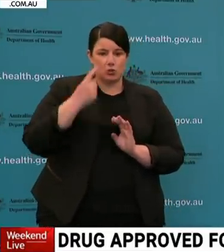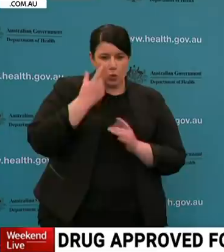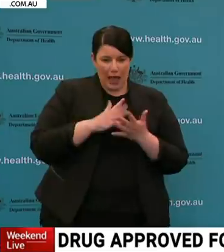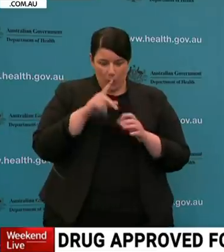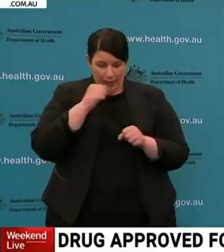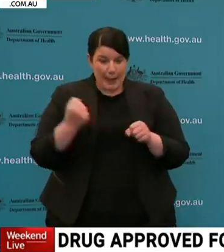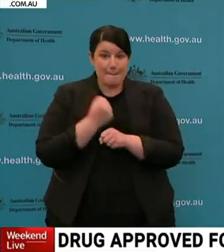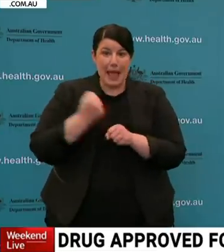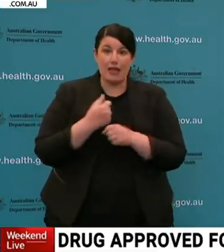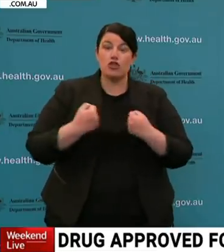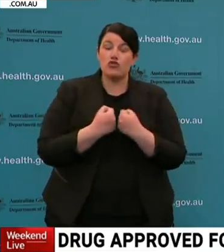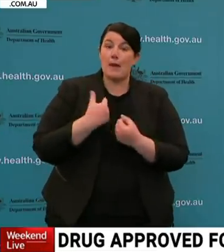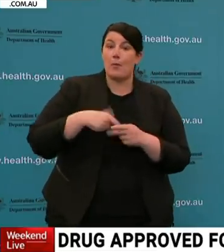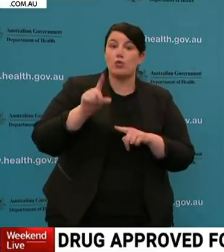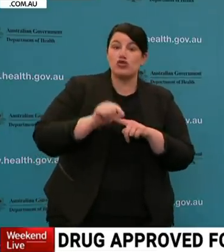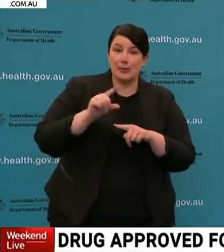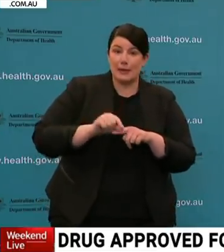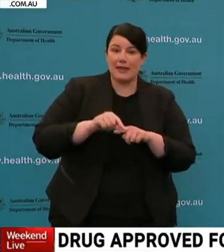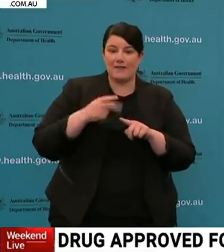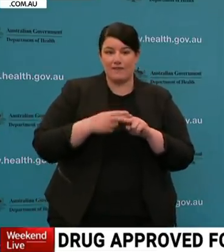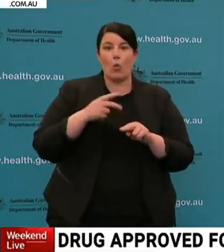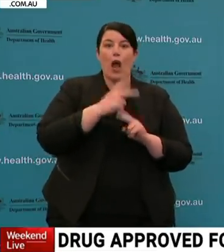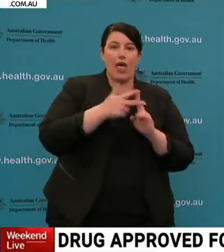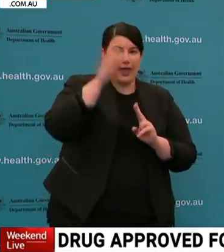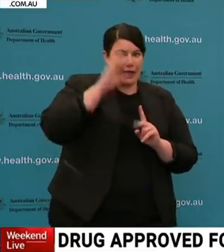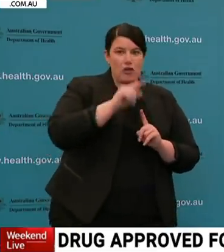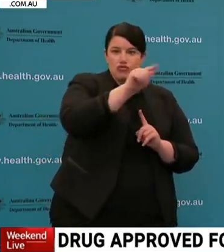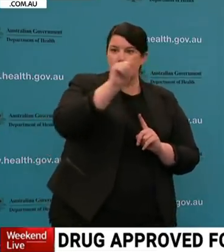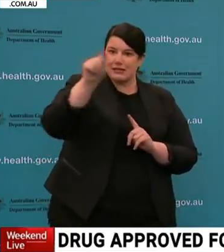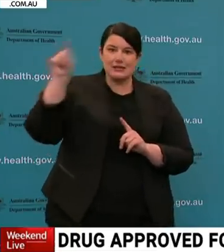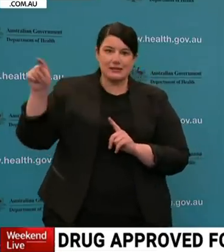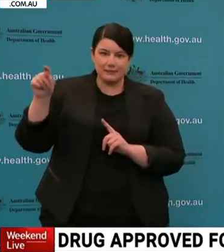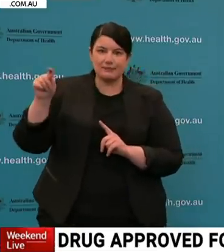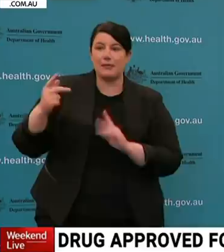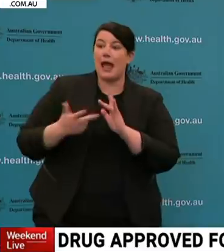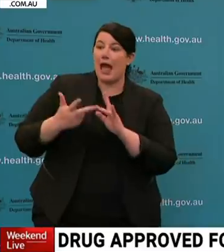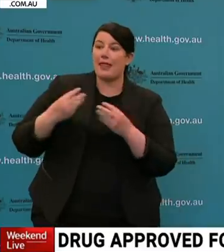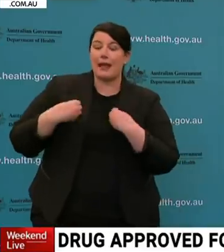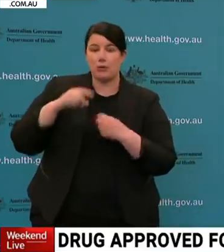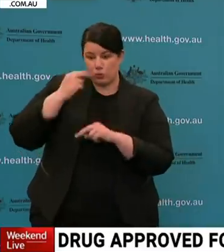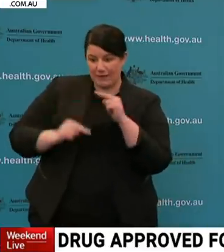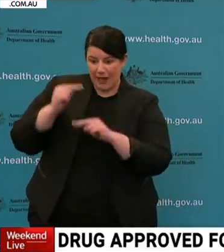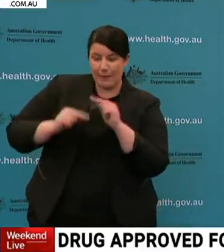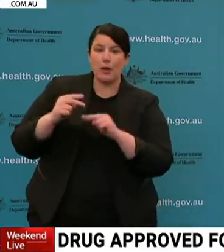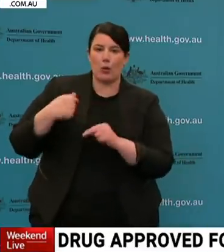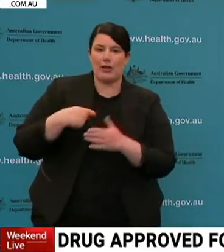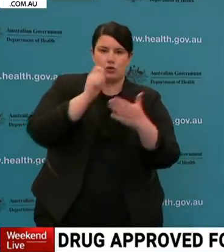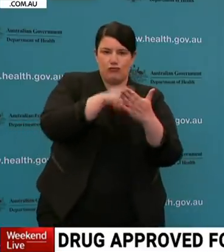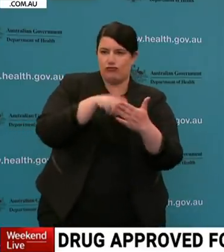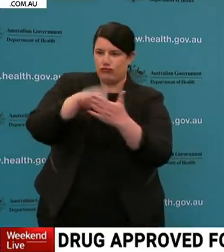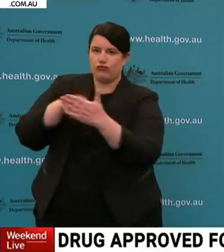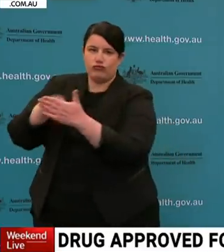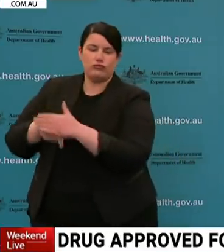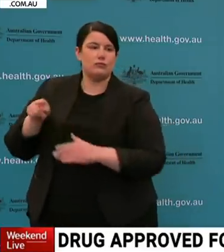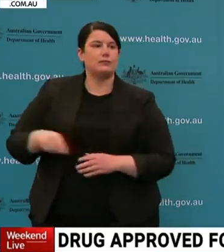of this drug for the developing world. That's other pharmaceutical companies that will be able to do that. We need to procure from